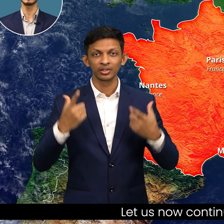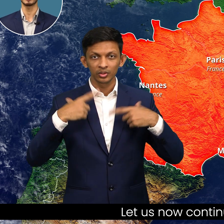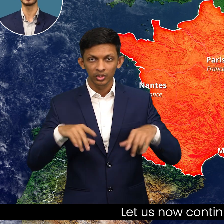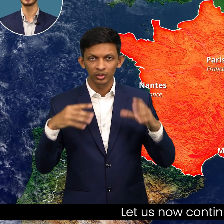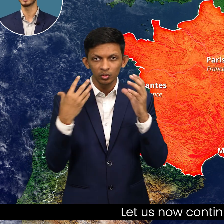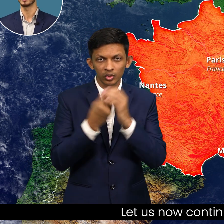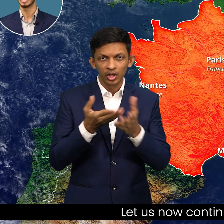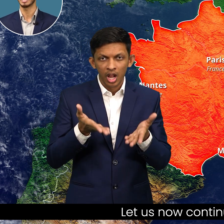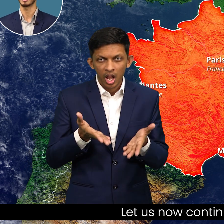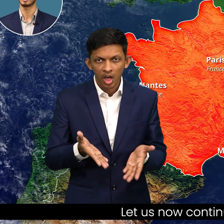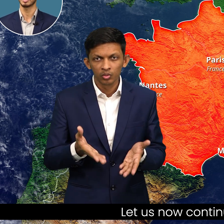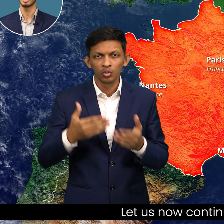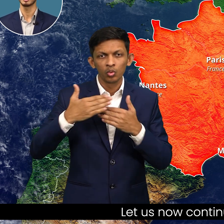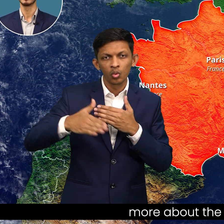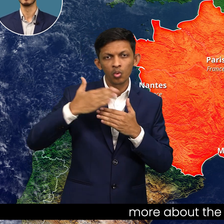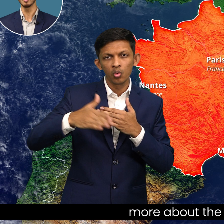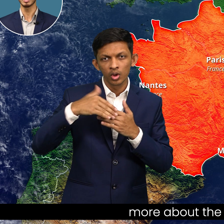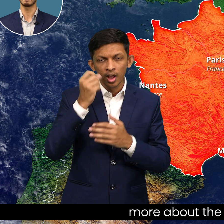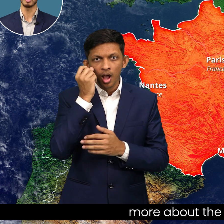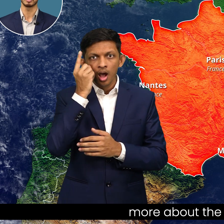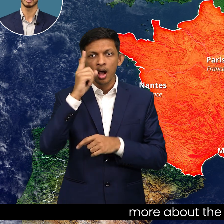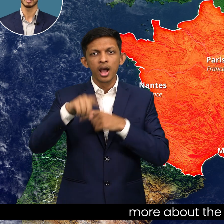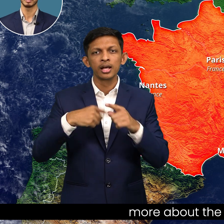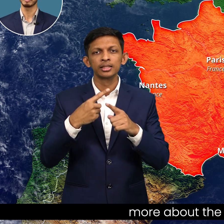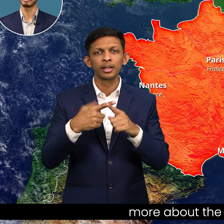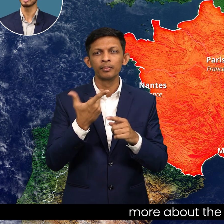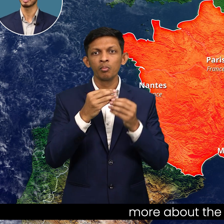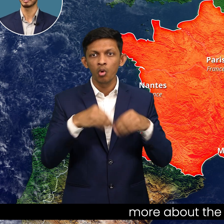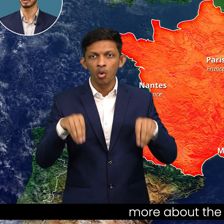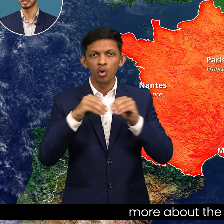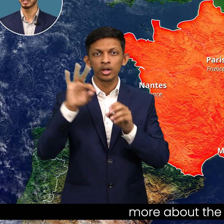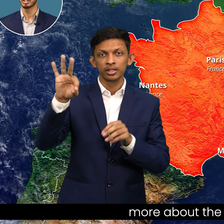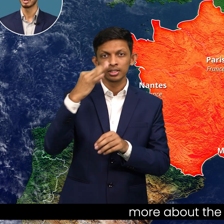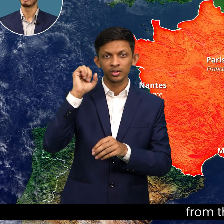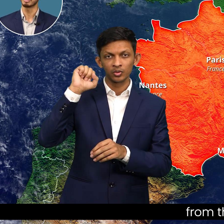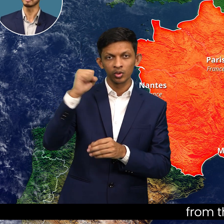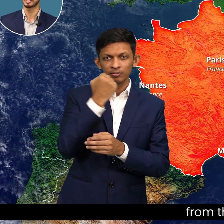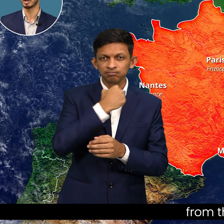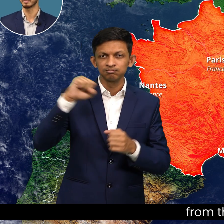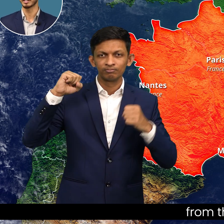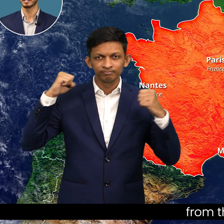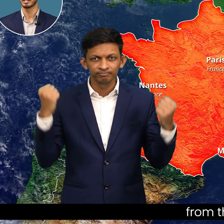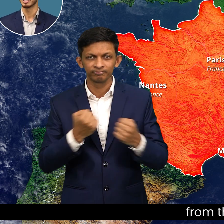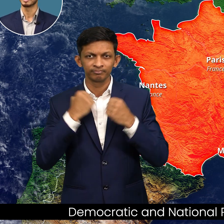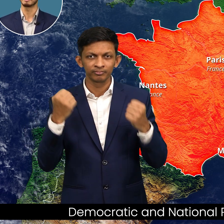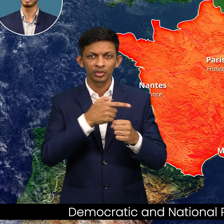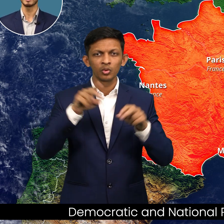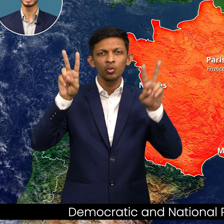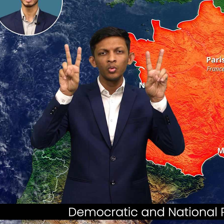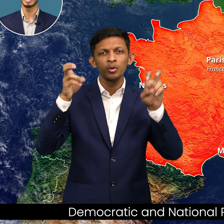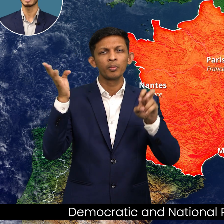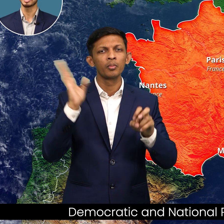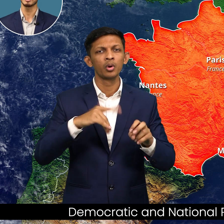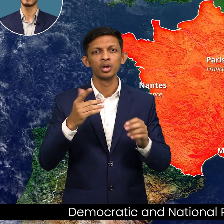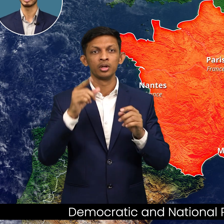Let us now continue and understand more about the French Revolution from the topic